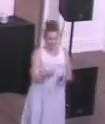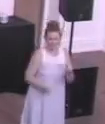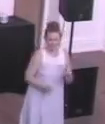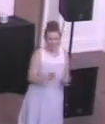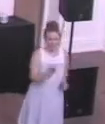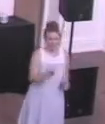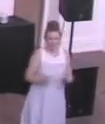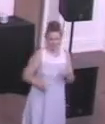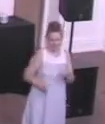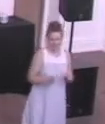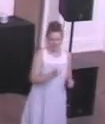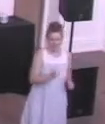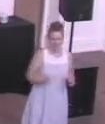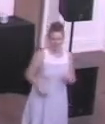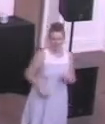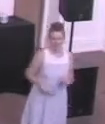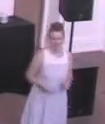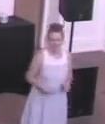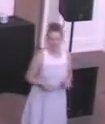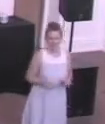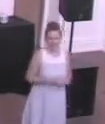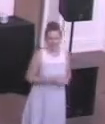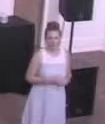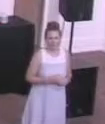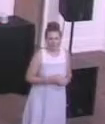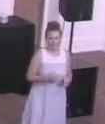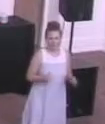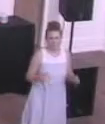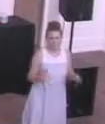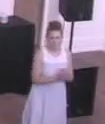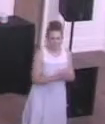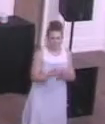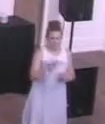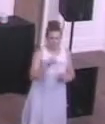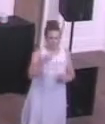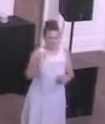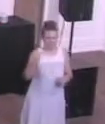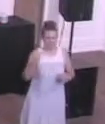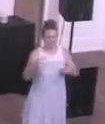running! Now shout it out. Whoa!